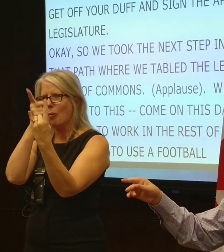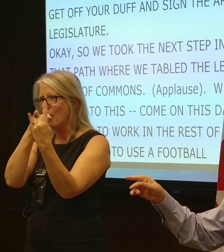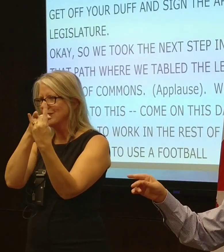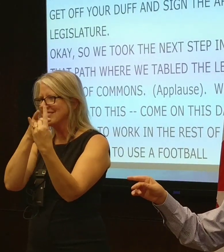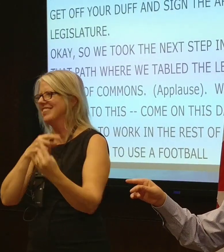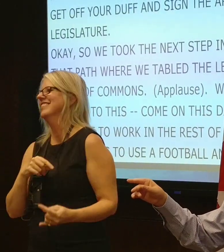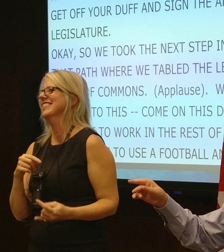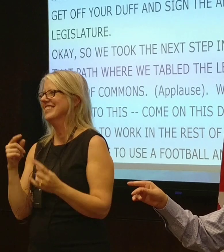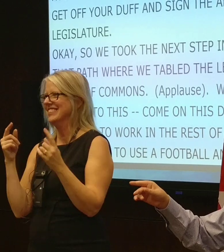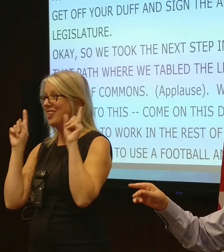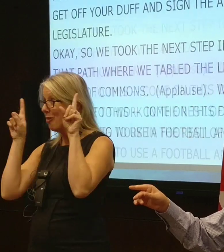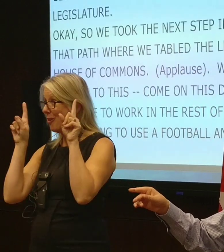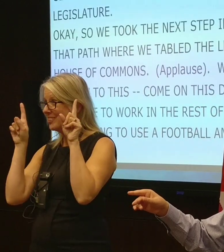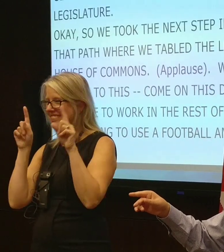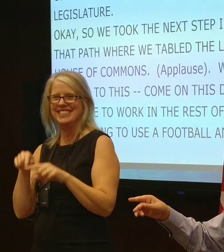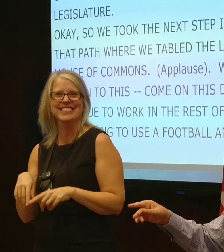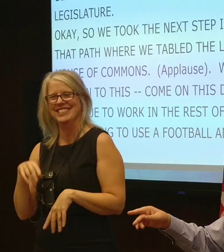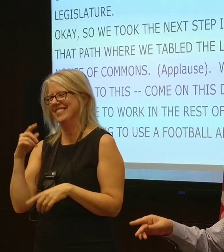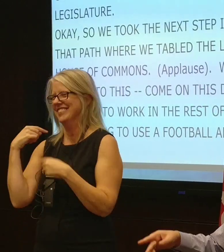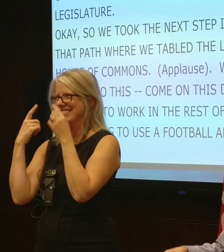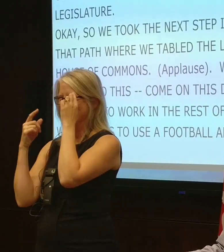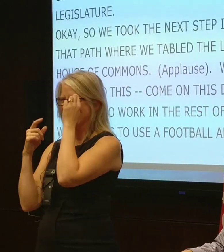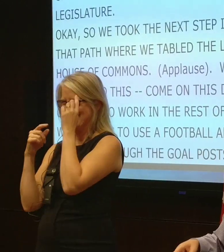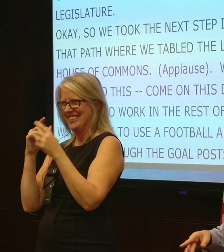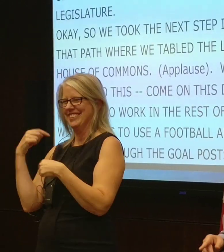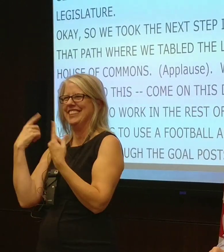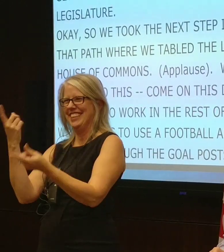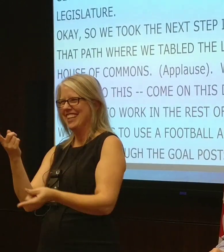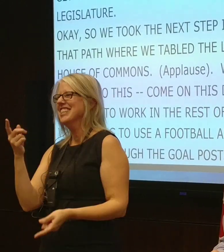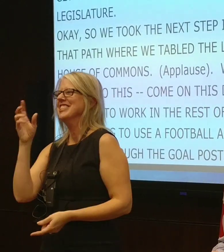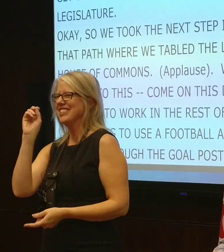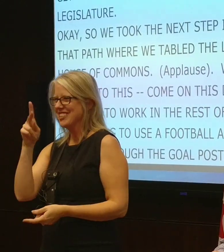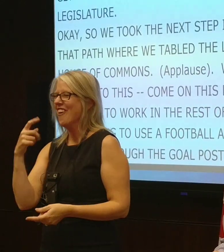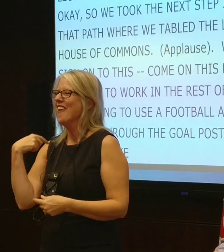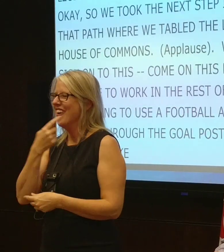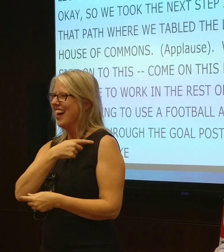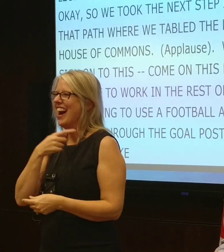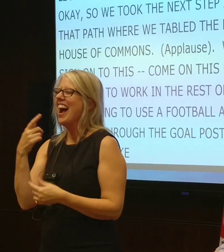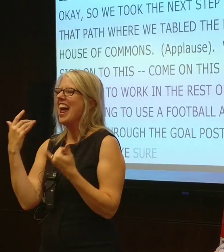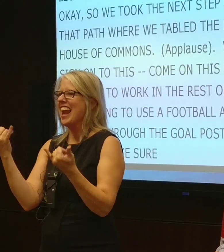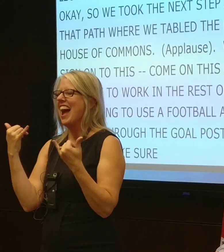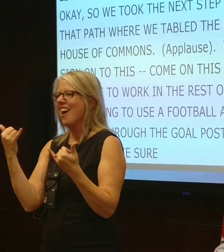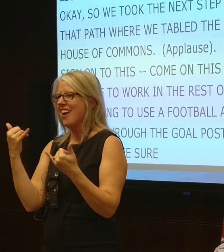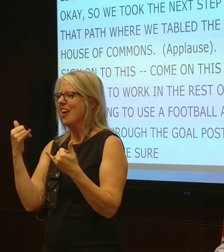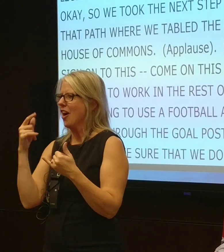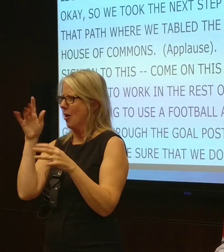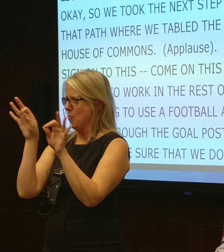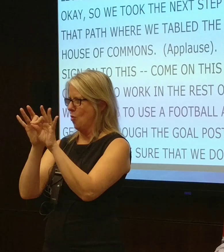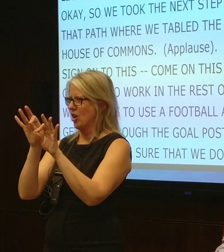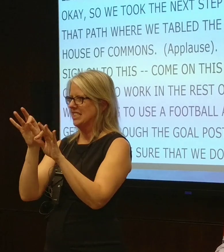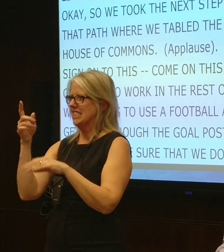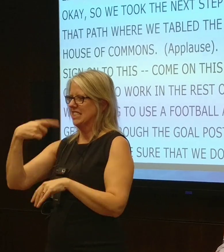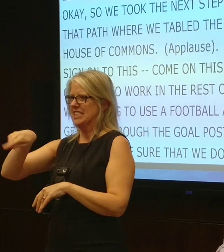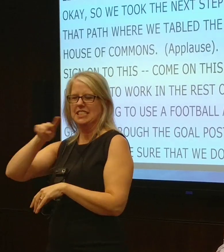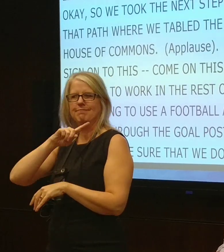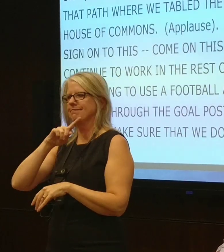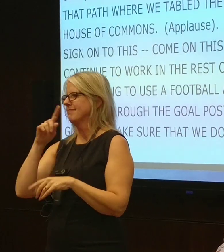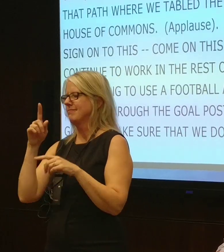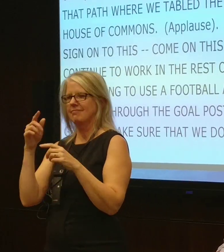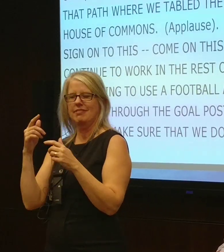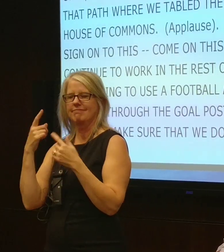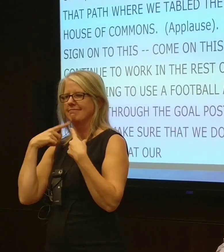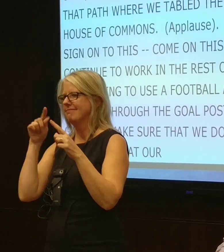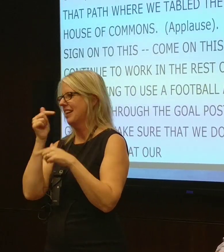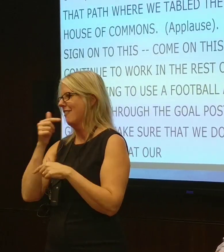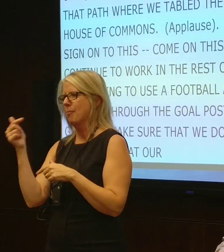We're going to make sure we do. But I think it's important, though, that our government could not have done it with many